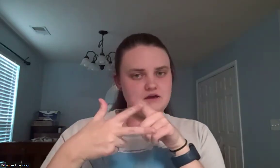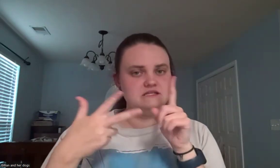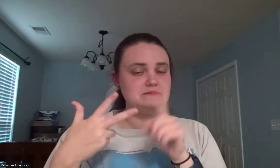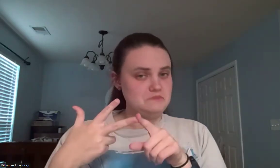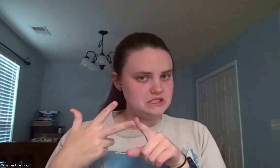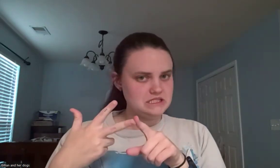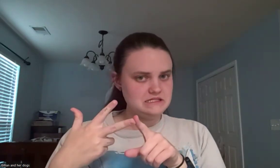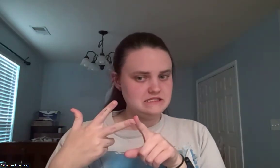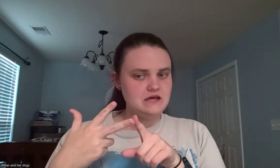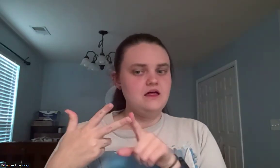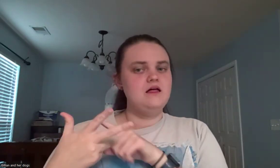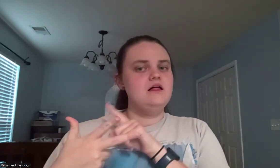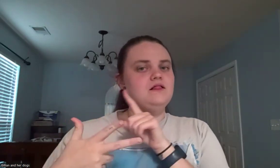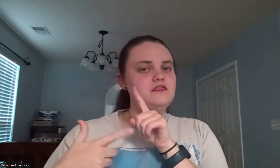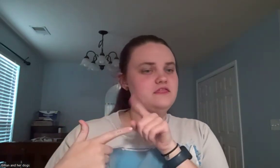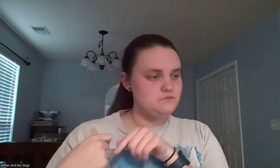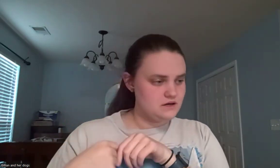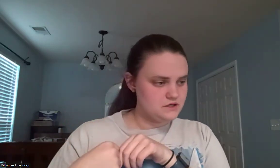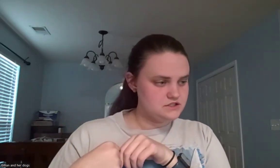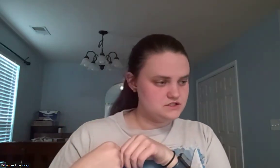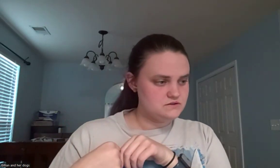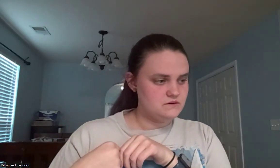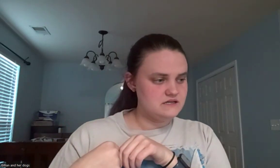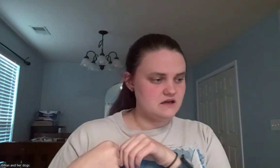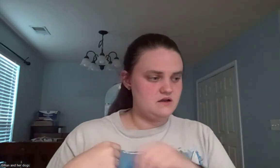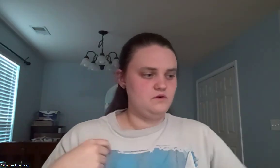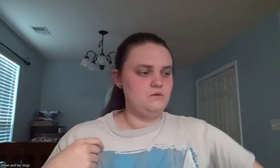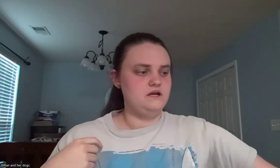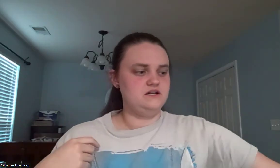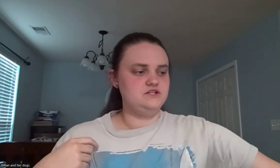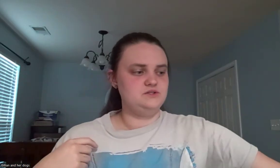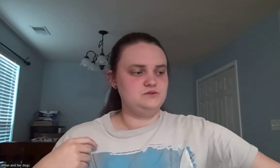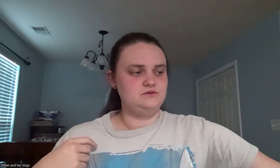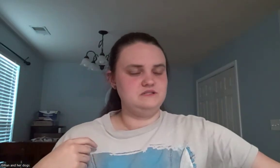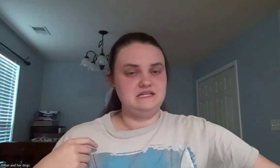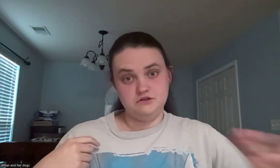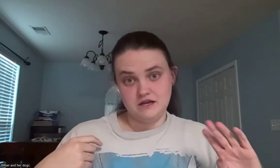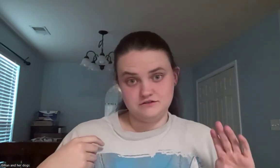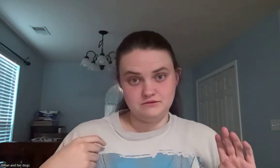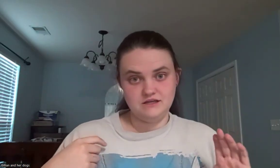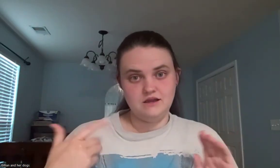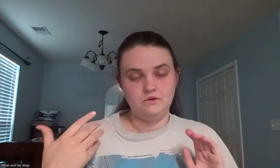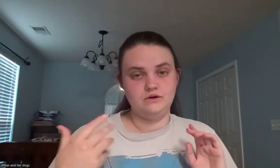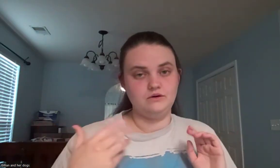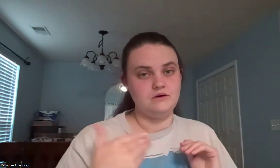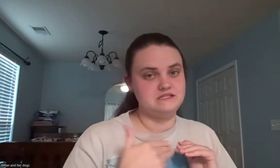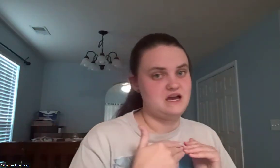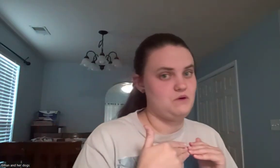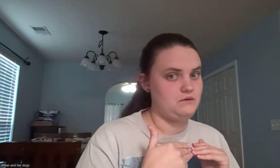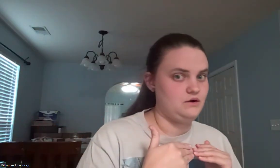thousands, millions. Then what I'm going to do is I'm going to see how you guys are doing and we'll decide how we go